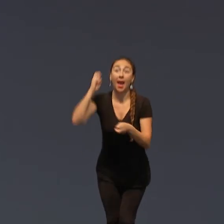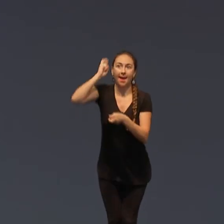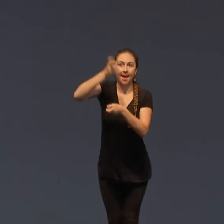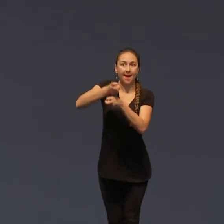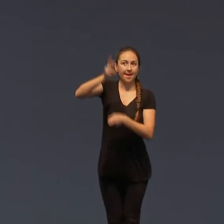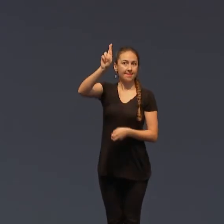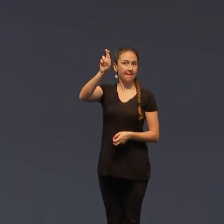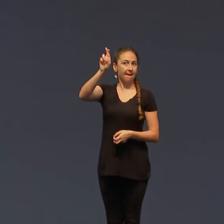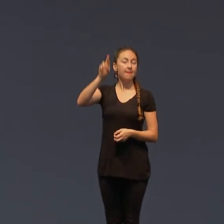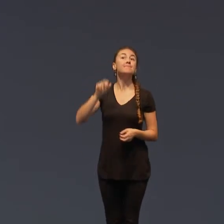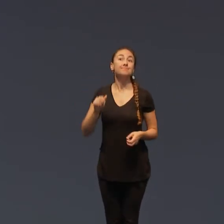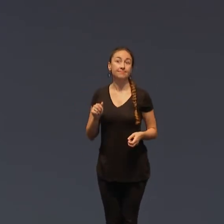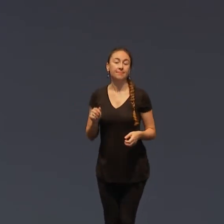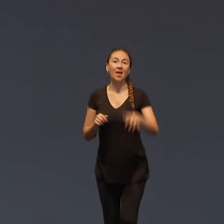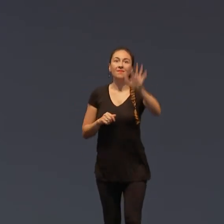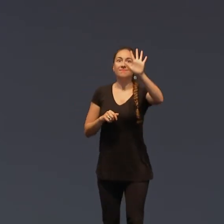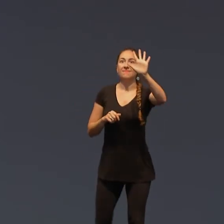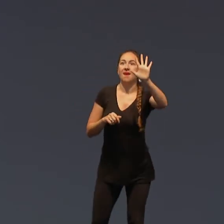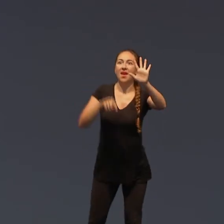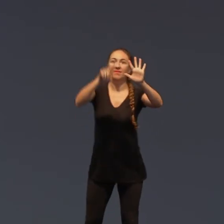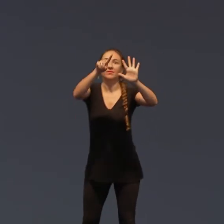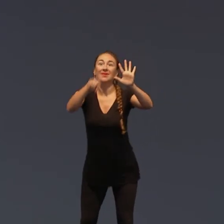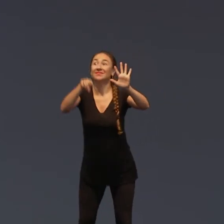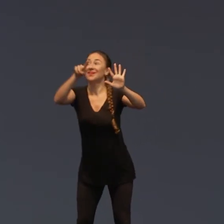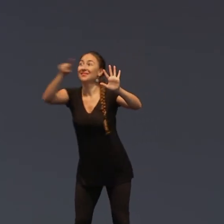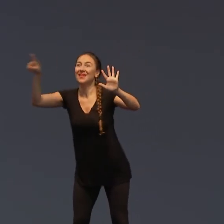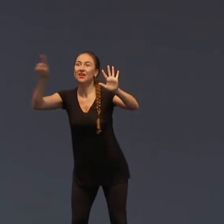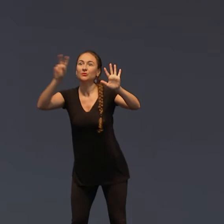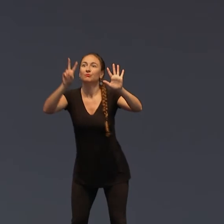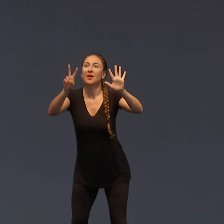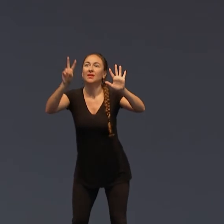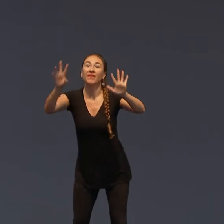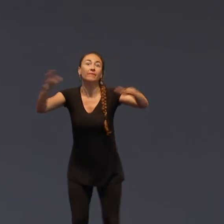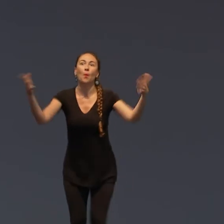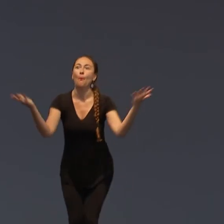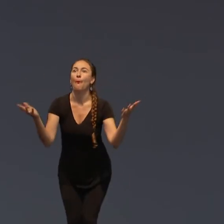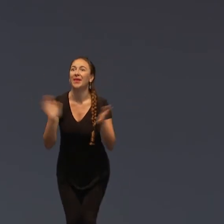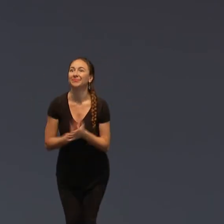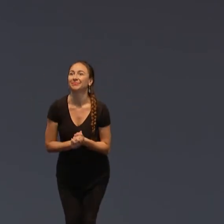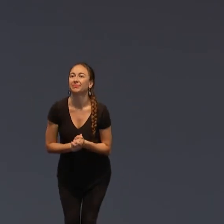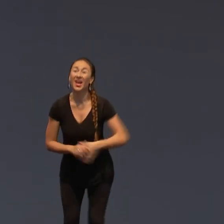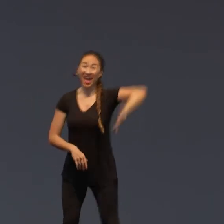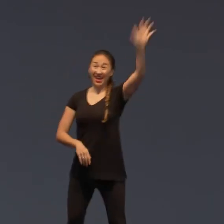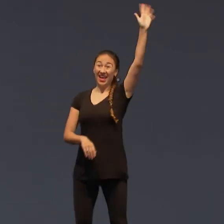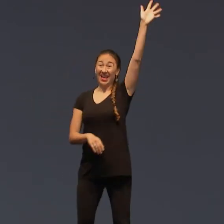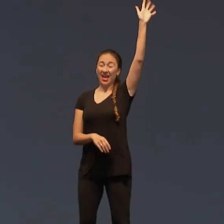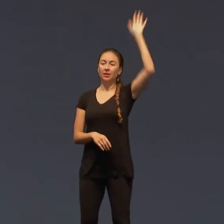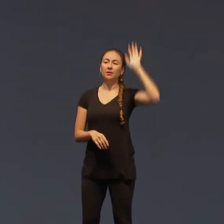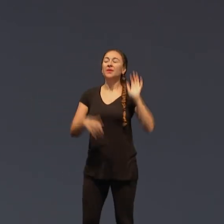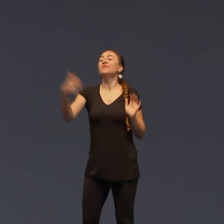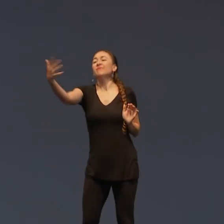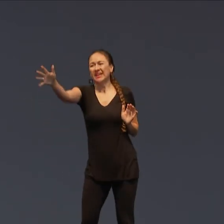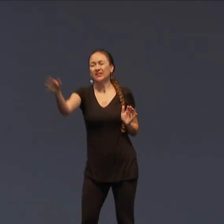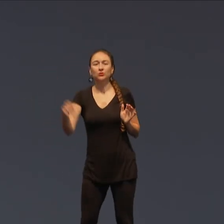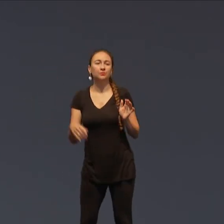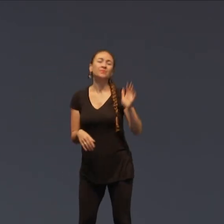"Okay, class, this is going to get even harder. 5 divided by 25 is what?"